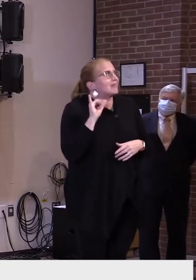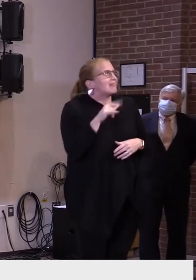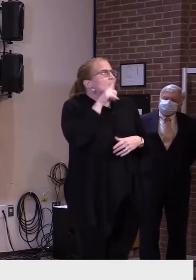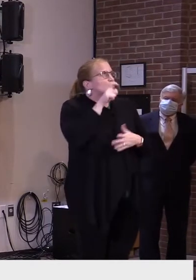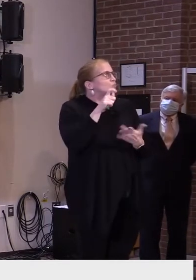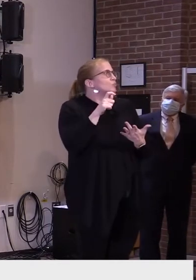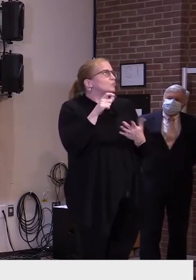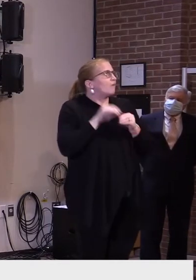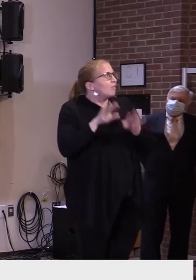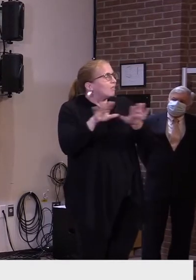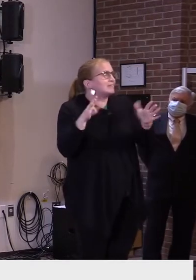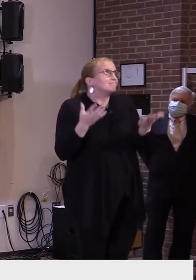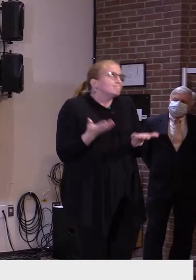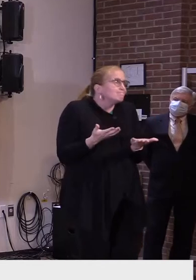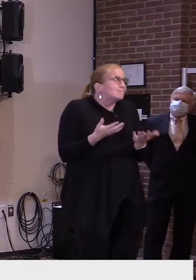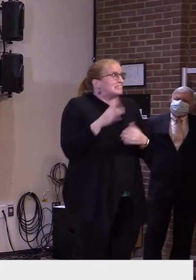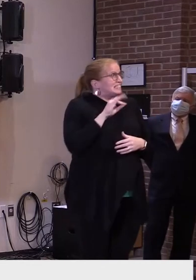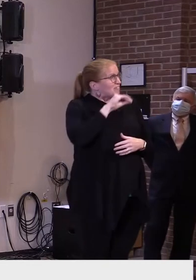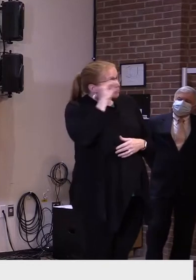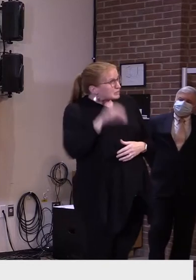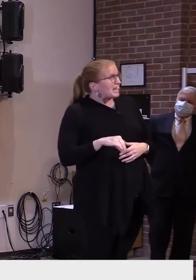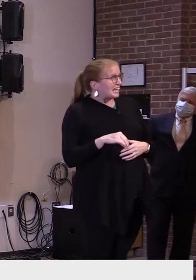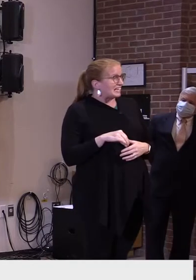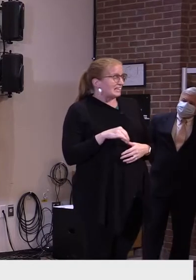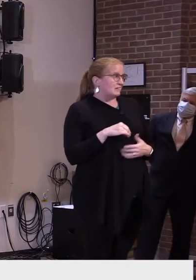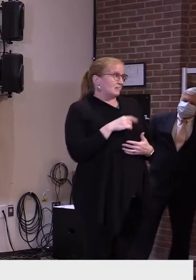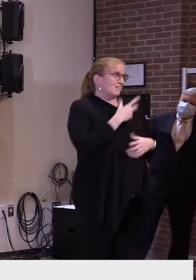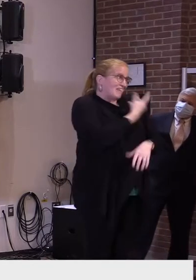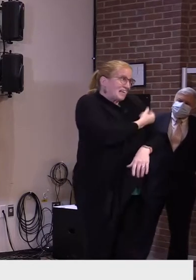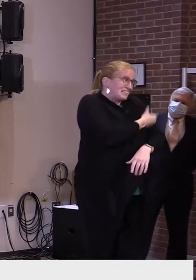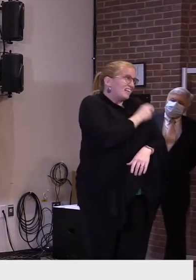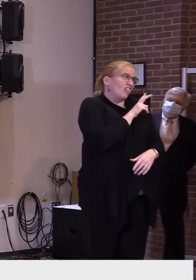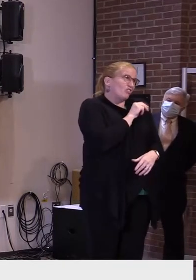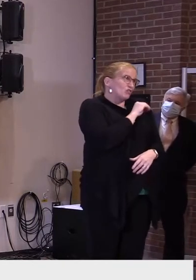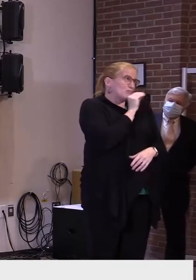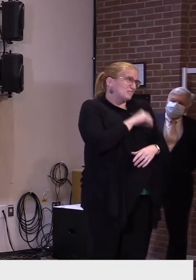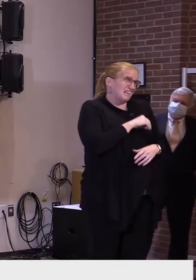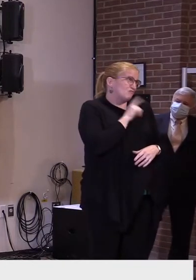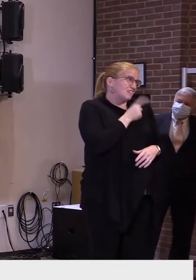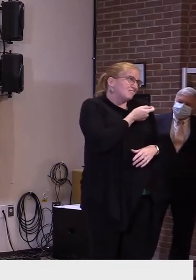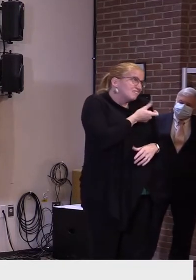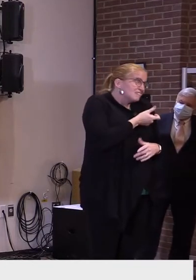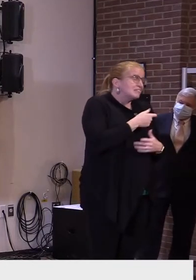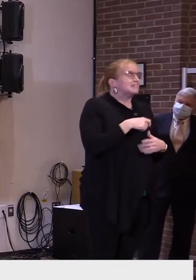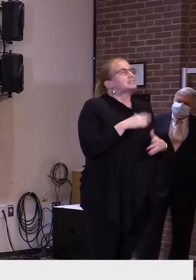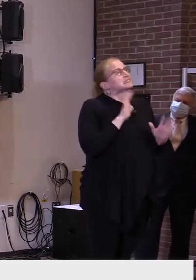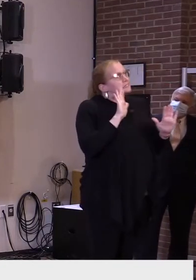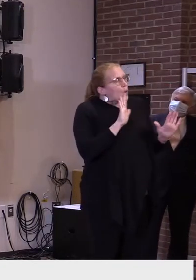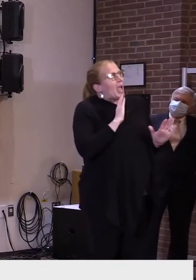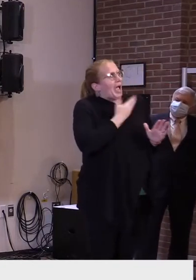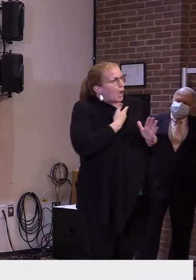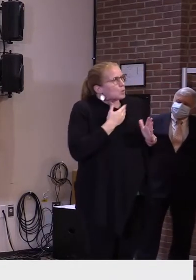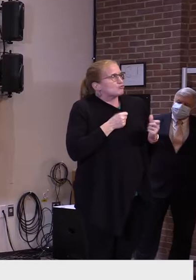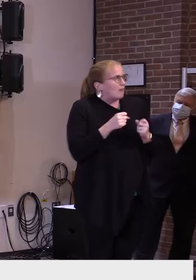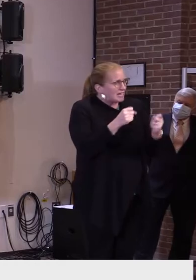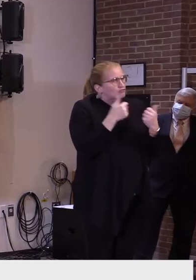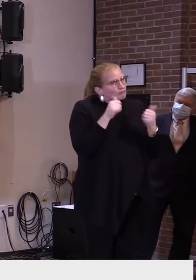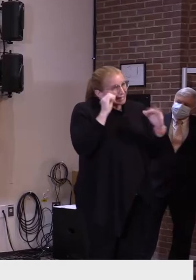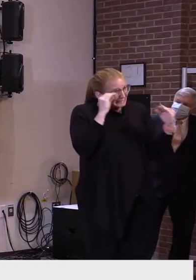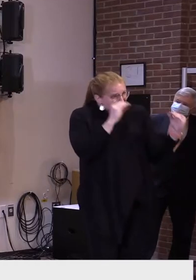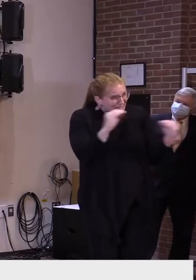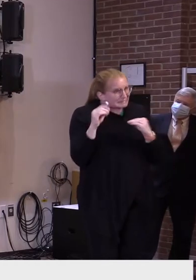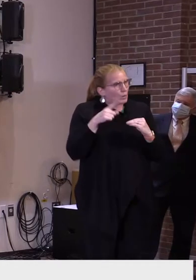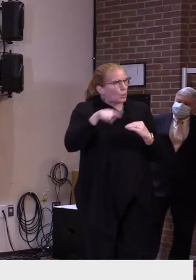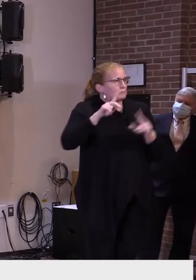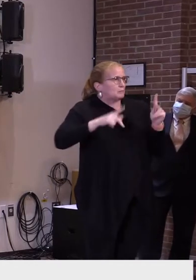So again, what we're trying to do, our strategy is to try and educate them and allow them to